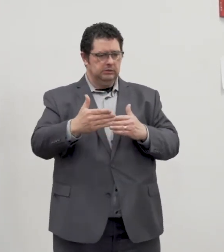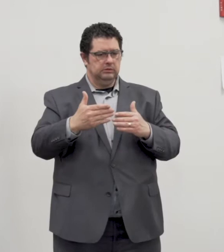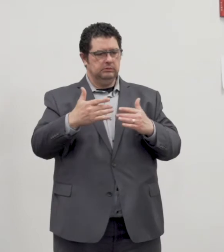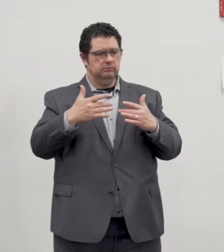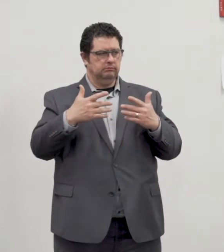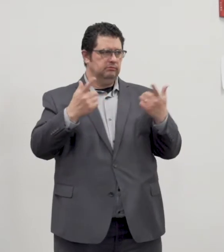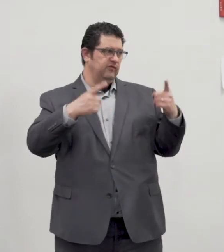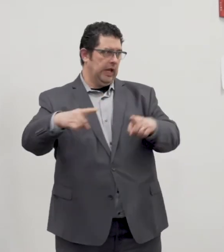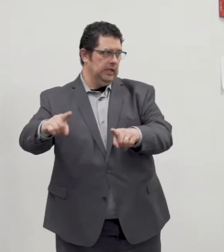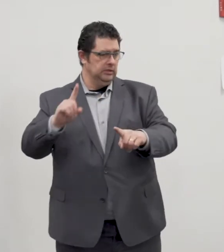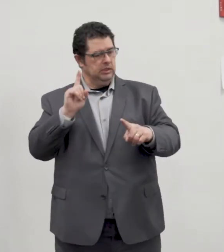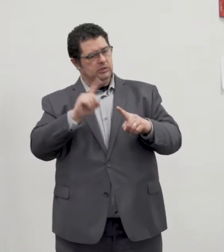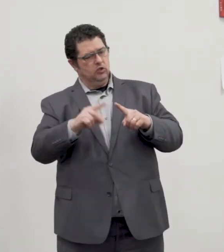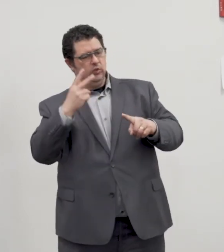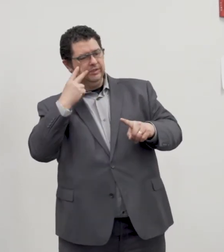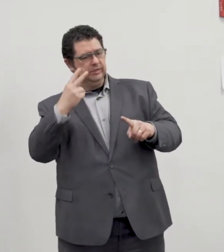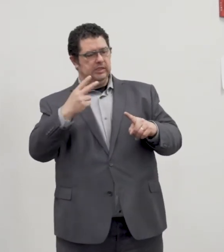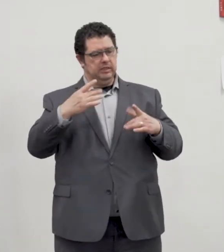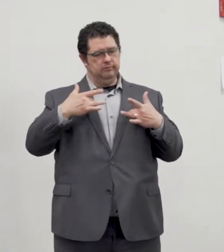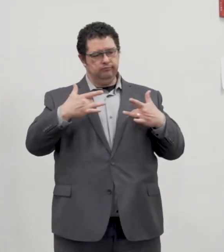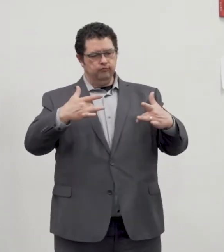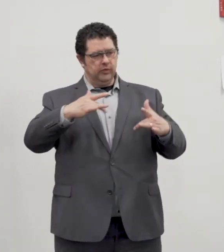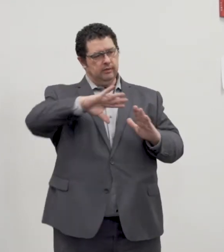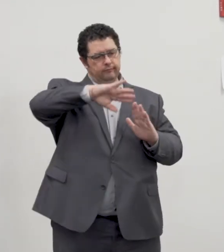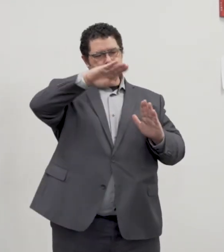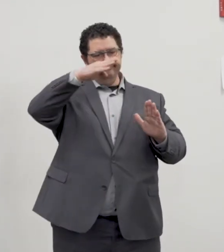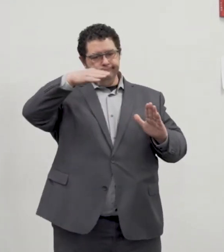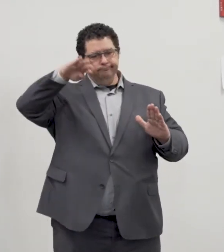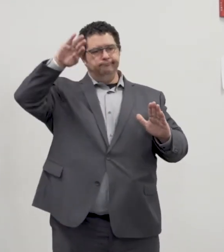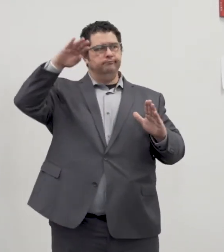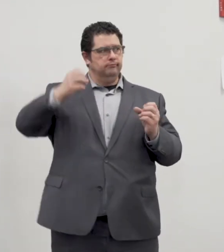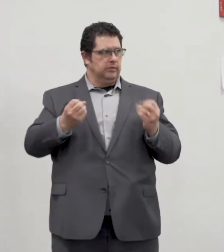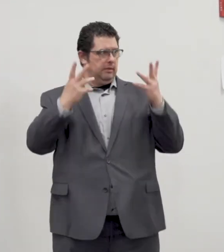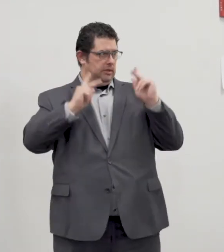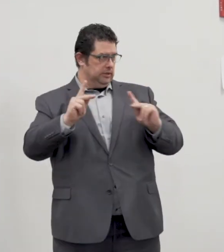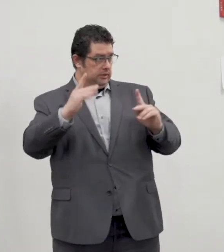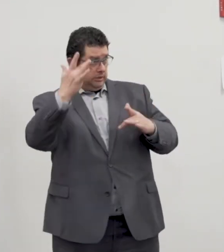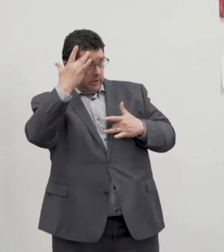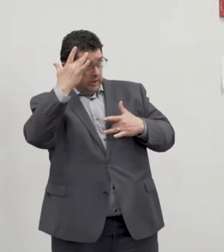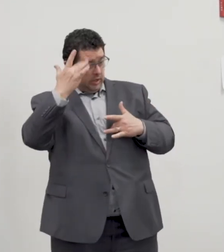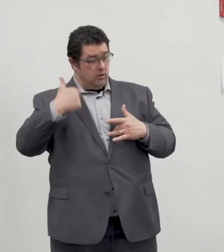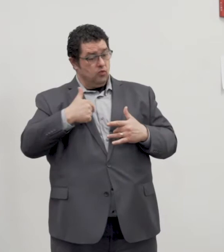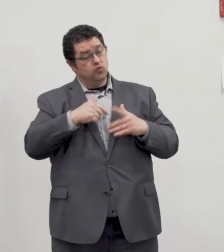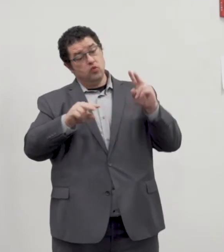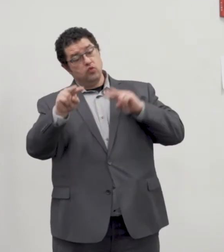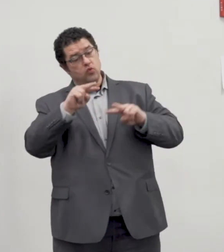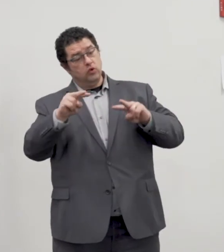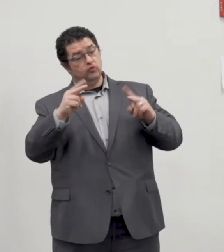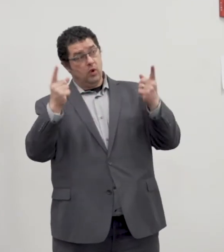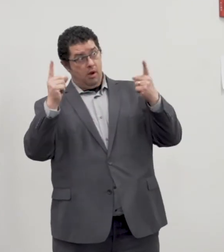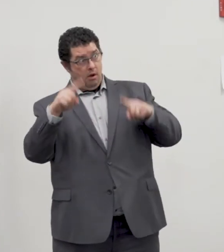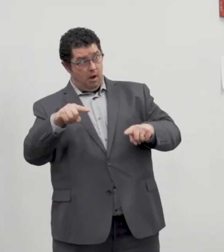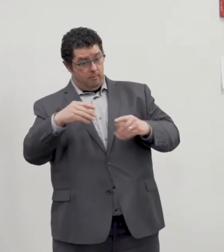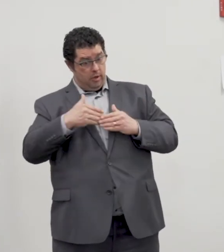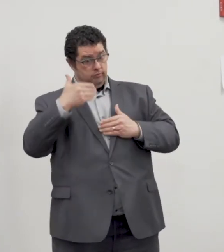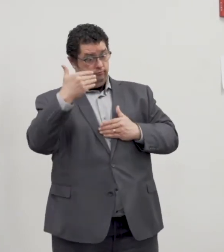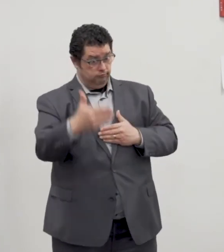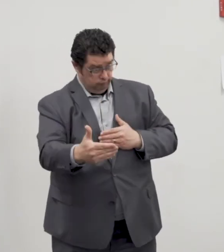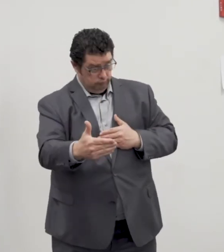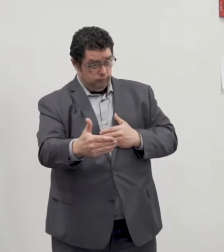data. We will watch and see what happens with this next step, and we will watch